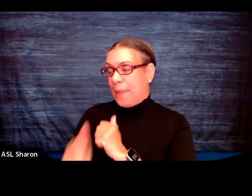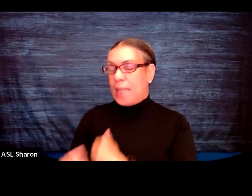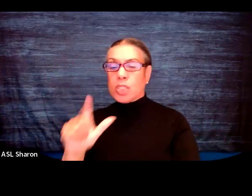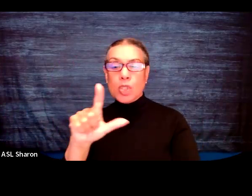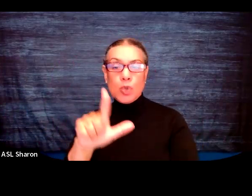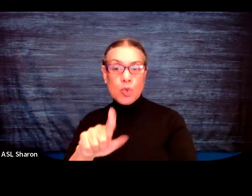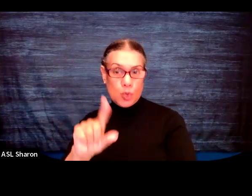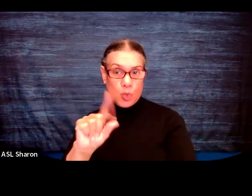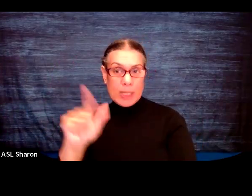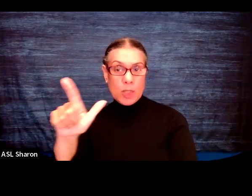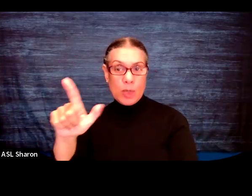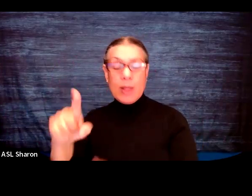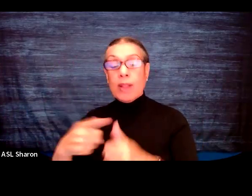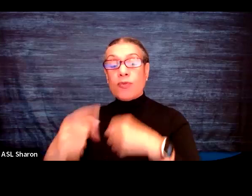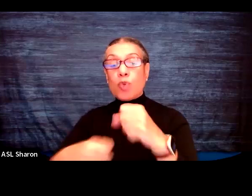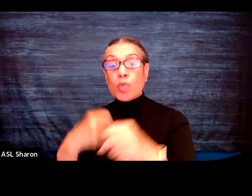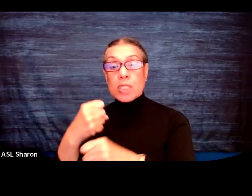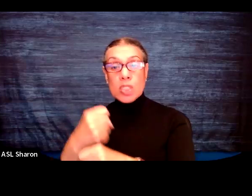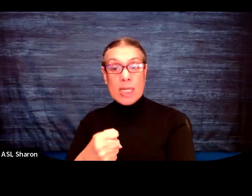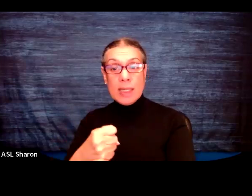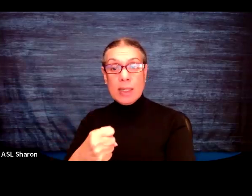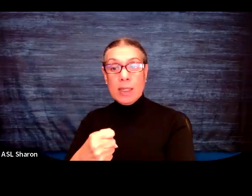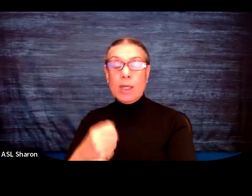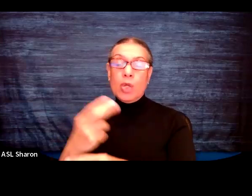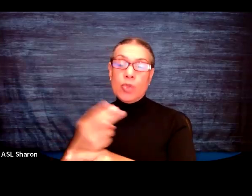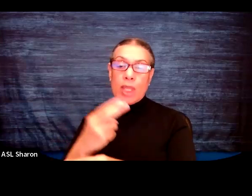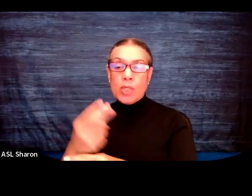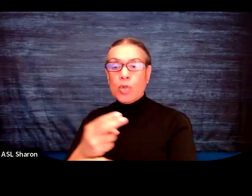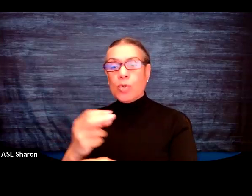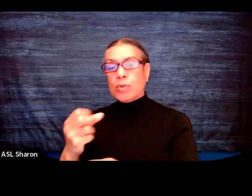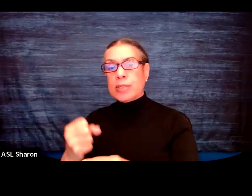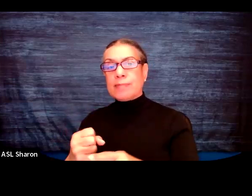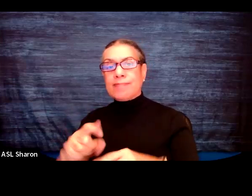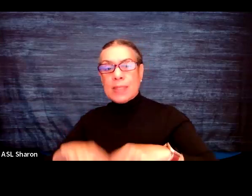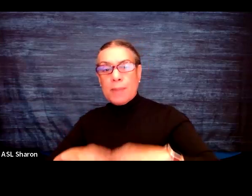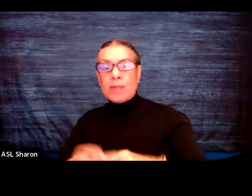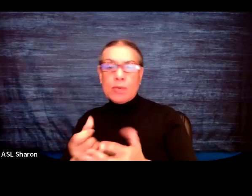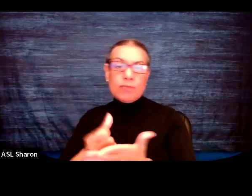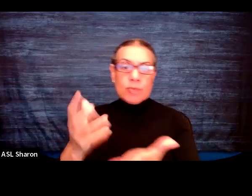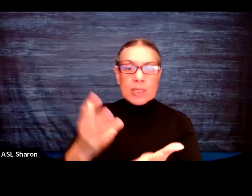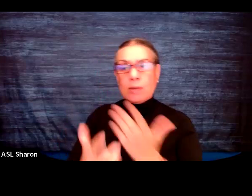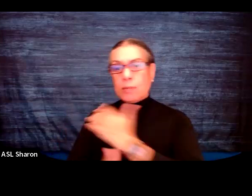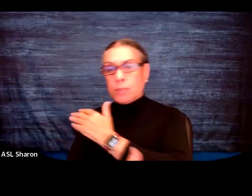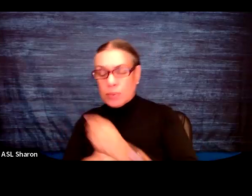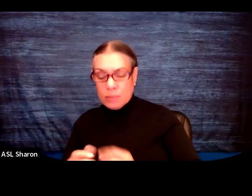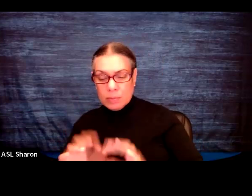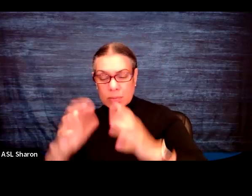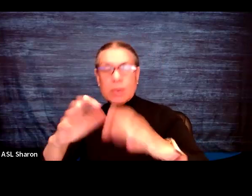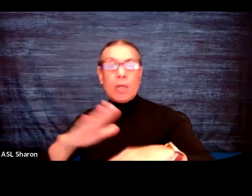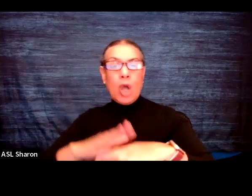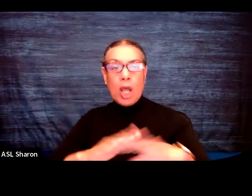2021. The first year of implementation used socioeconomic tiers and additional points, but only